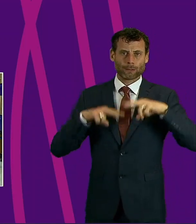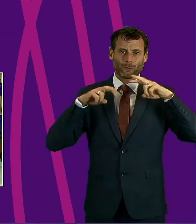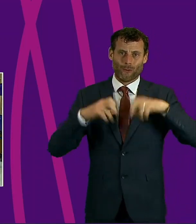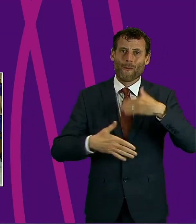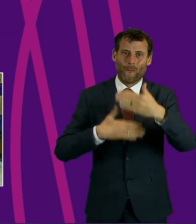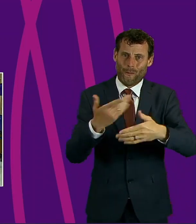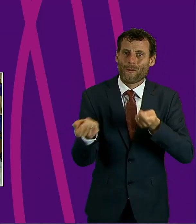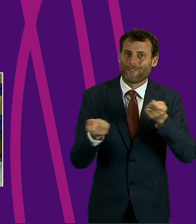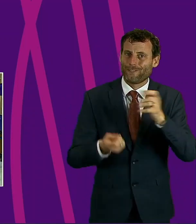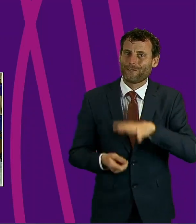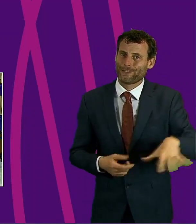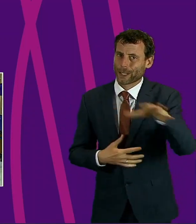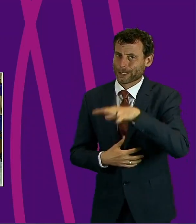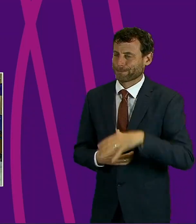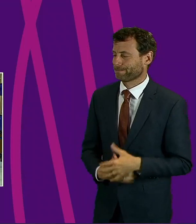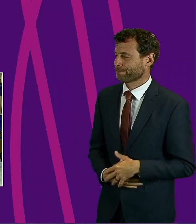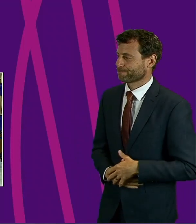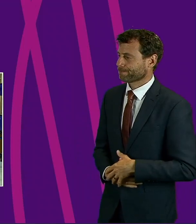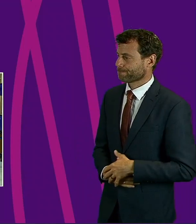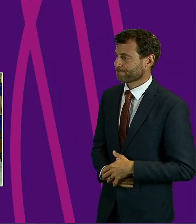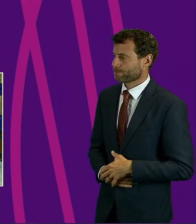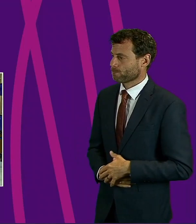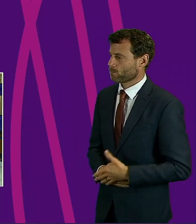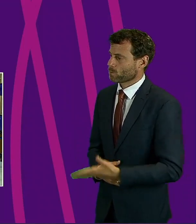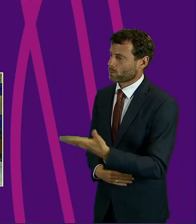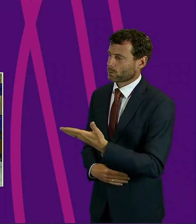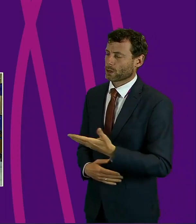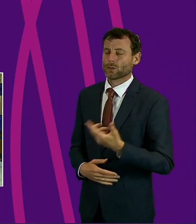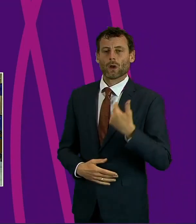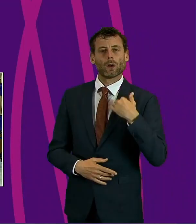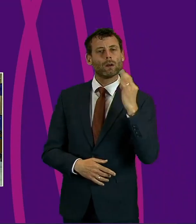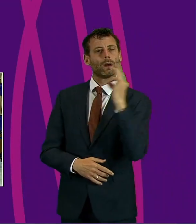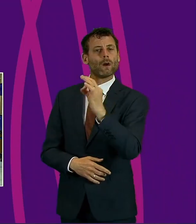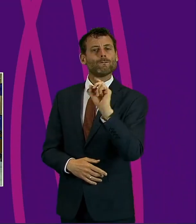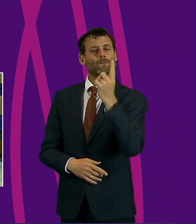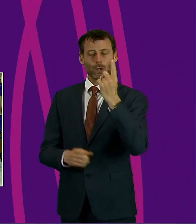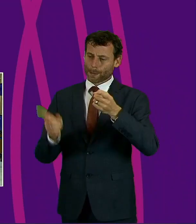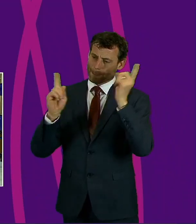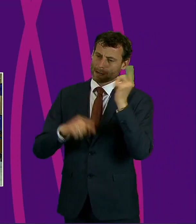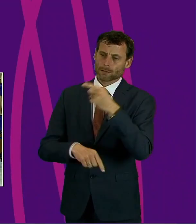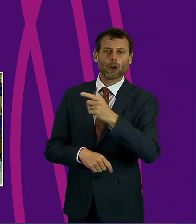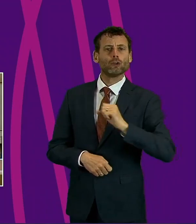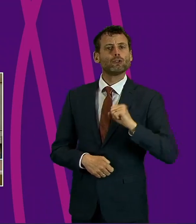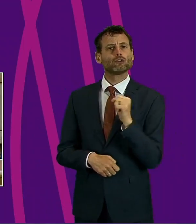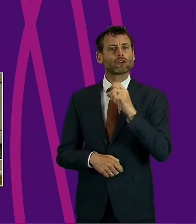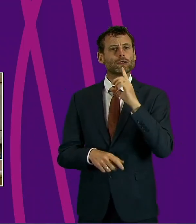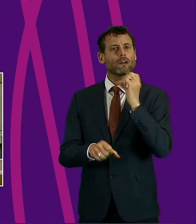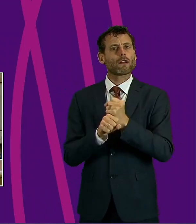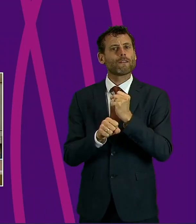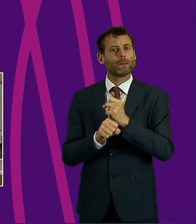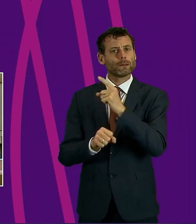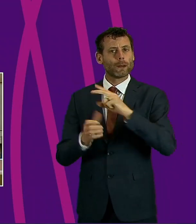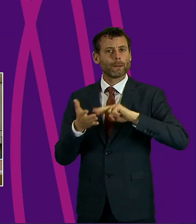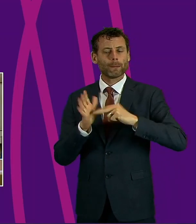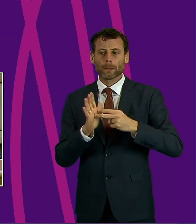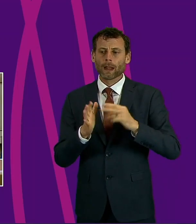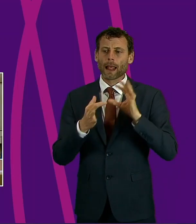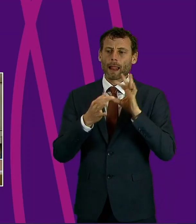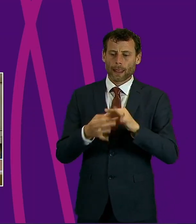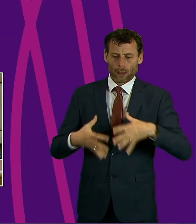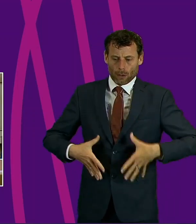Whittle. Thank you, Presiding Officer. To ask the First Minister what the Scottish Government's response is to reports that obesity and